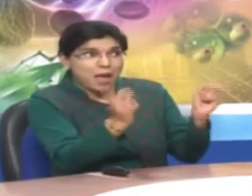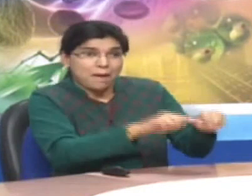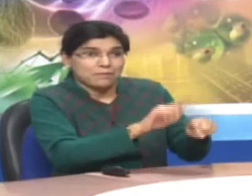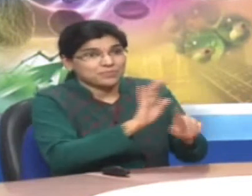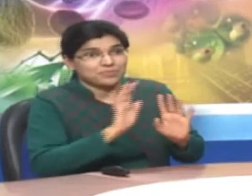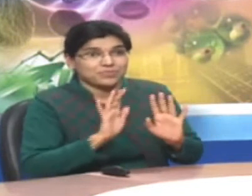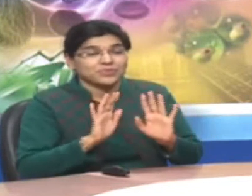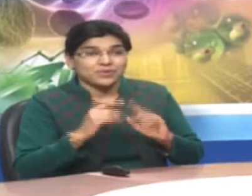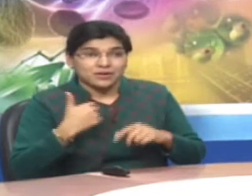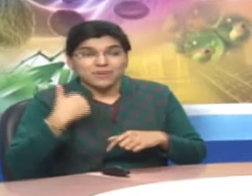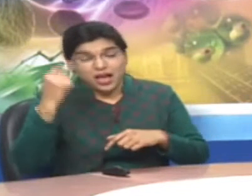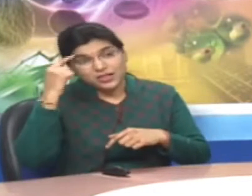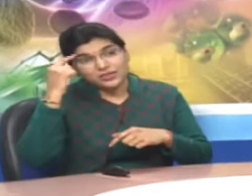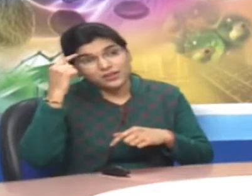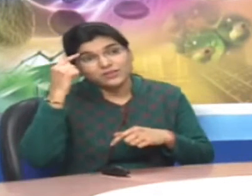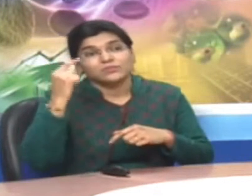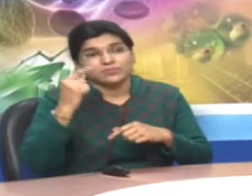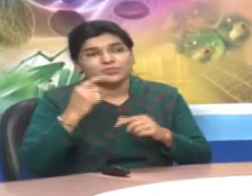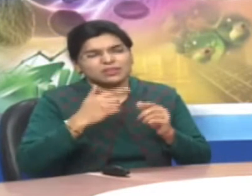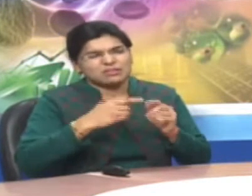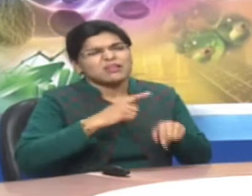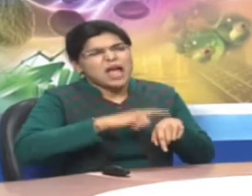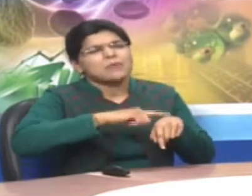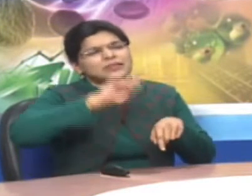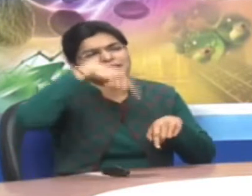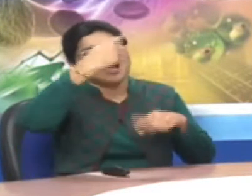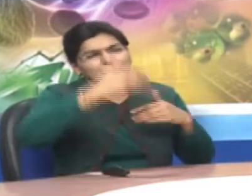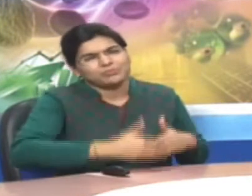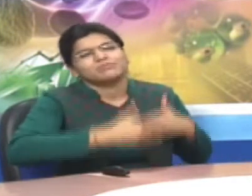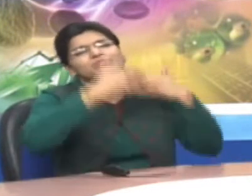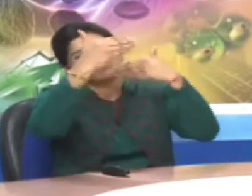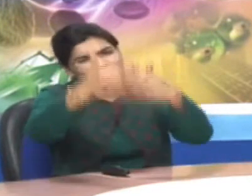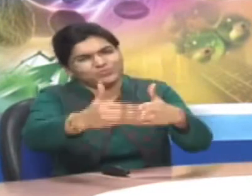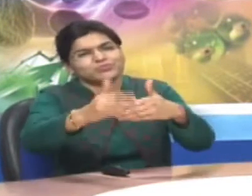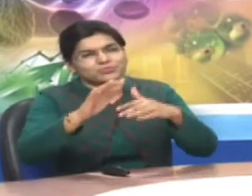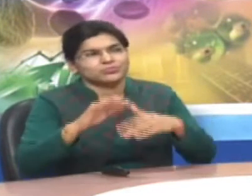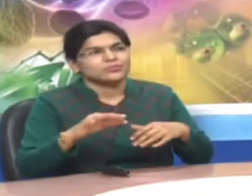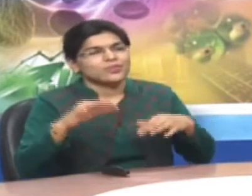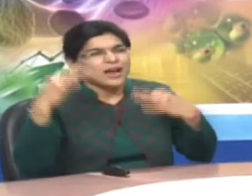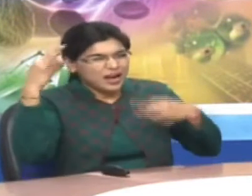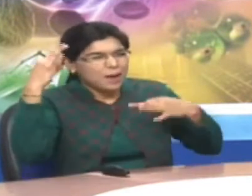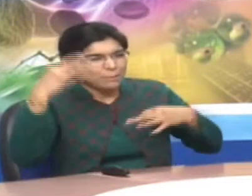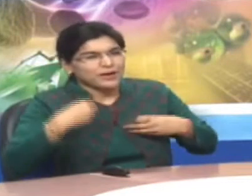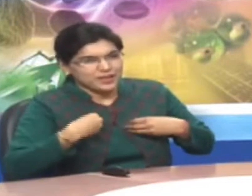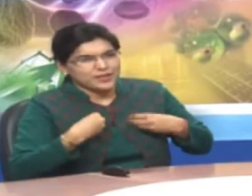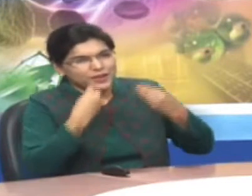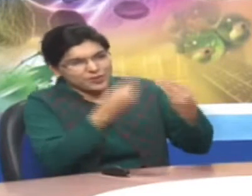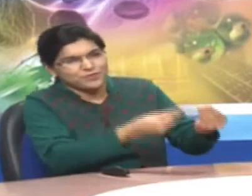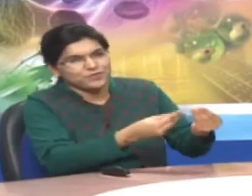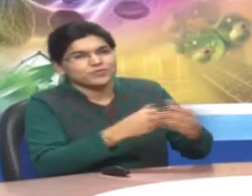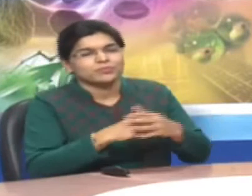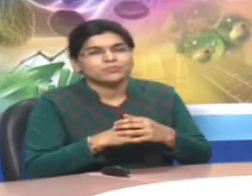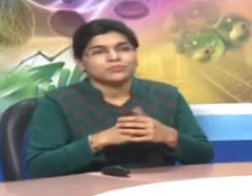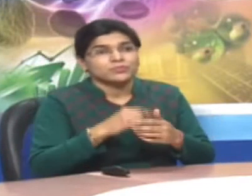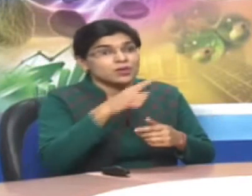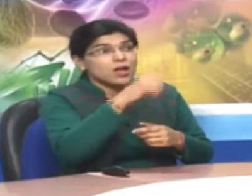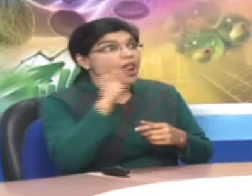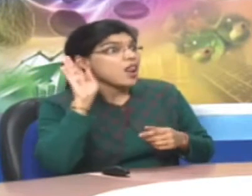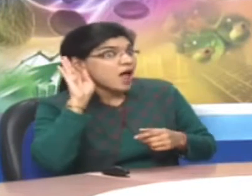I think I'll put next in play. Listen, can you